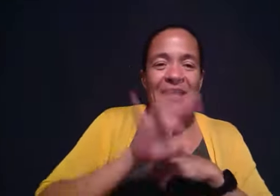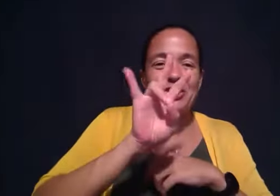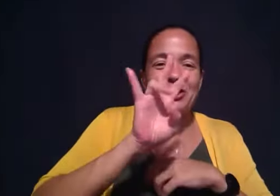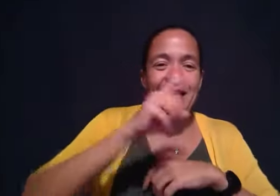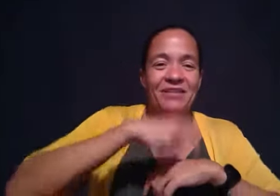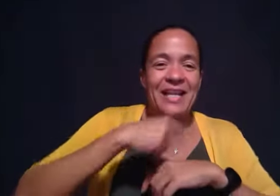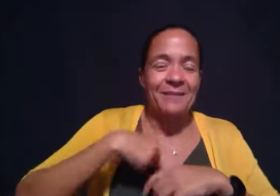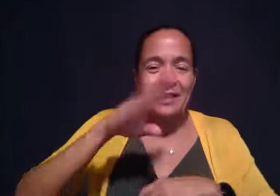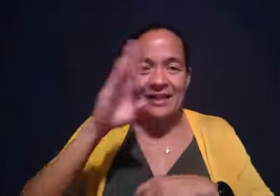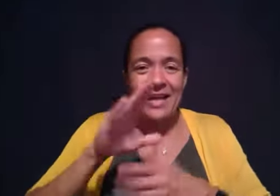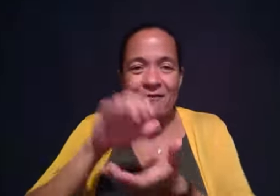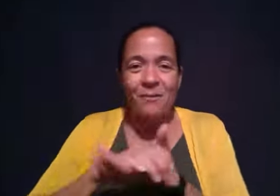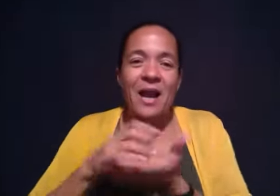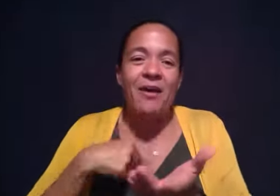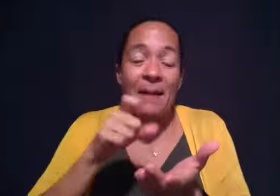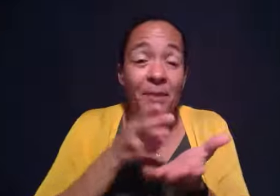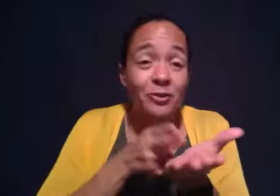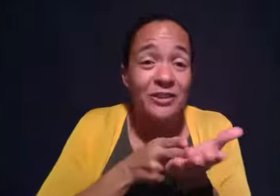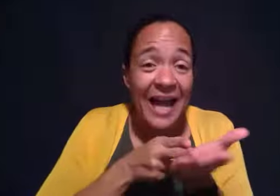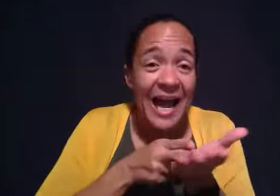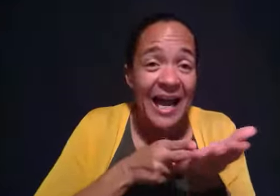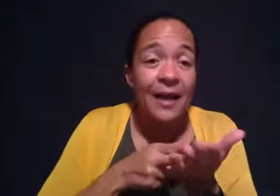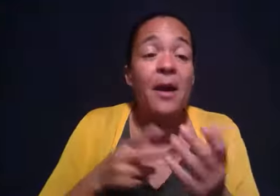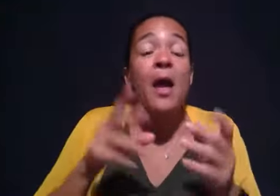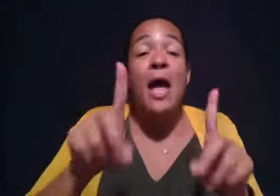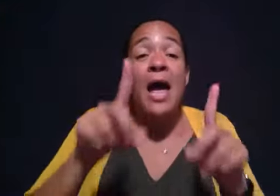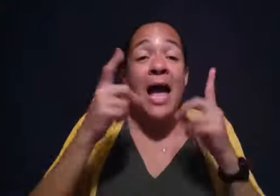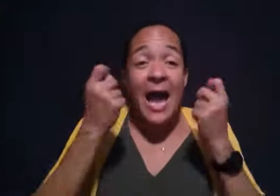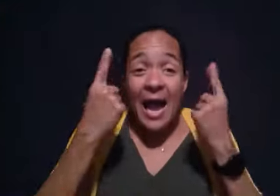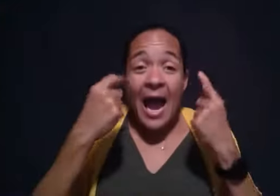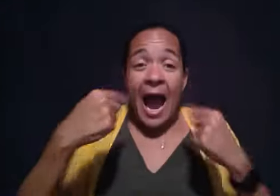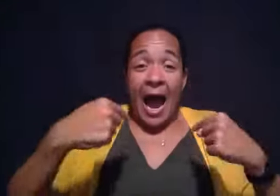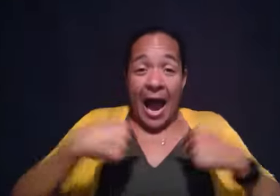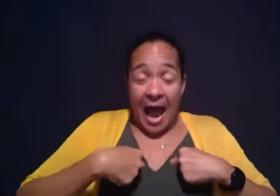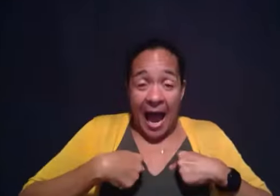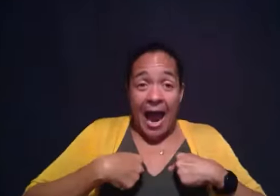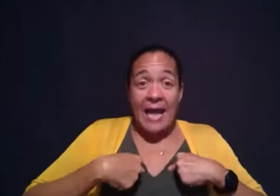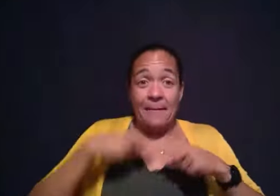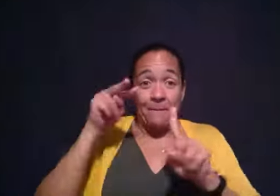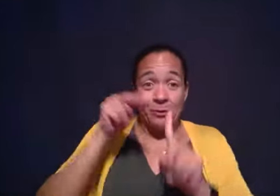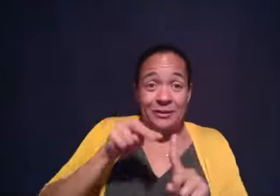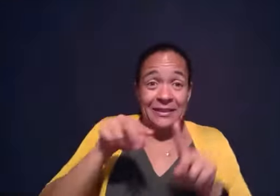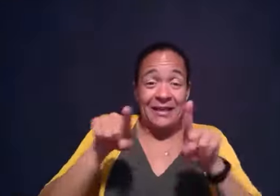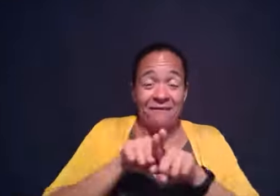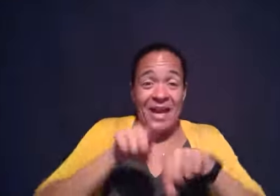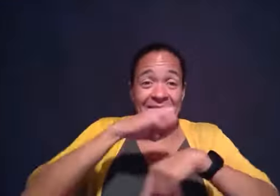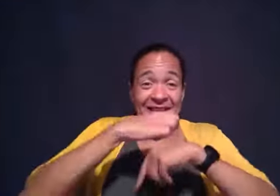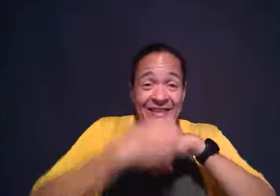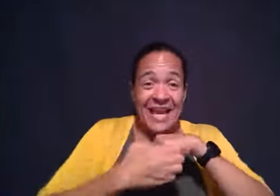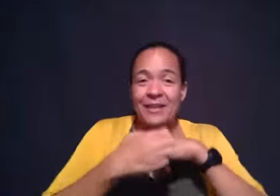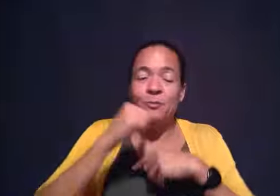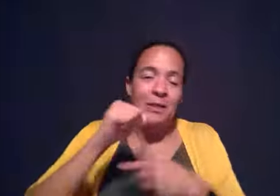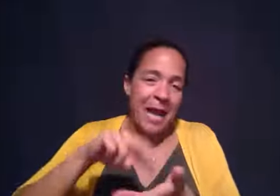honest. Just because I think of it as an engagement doesn't necessarily mean that he was serious. You know,